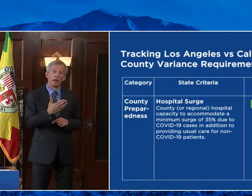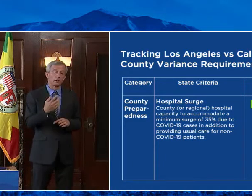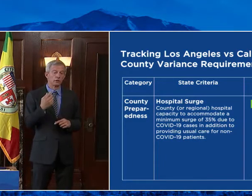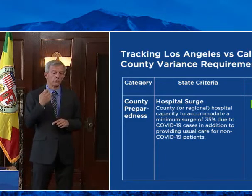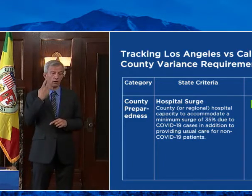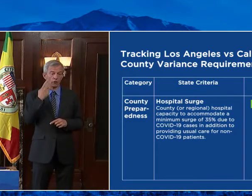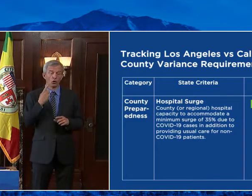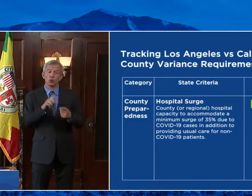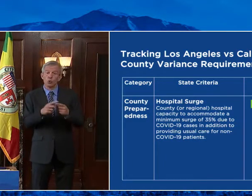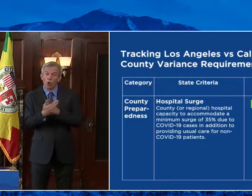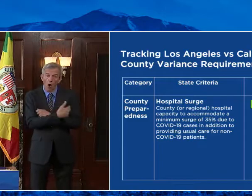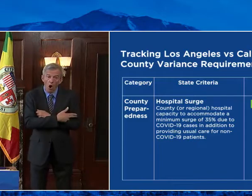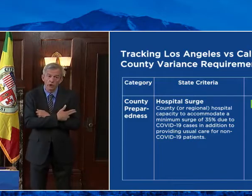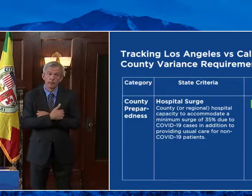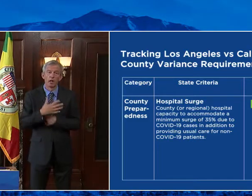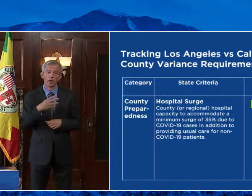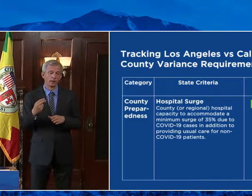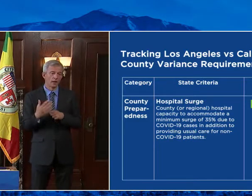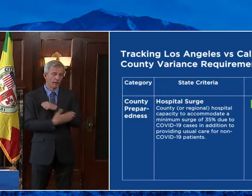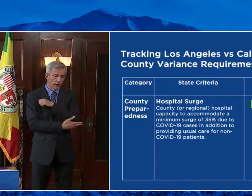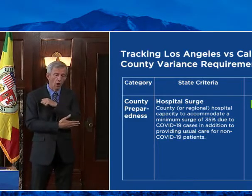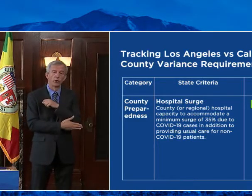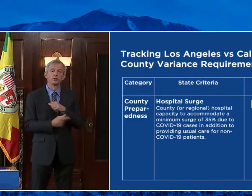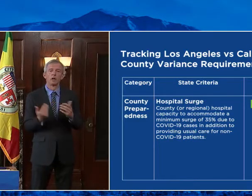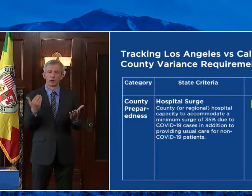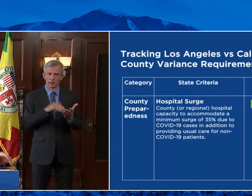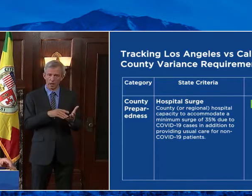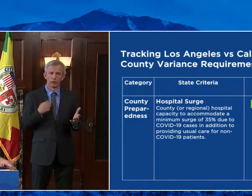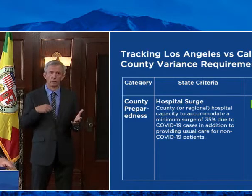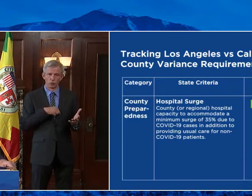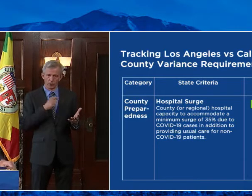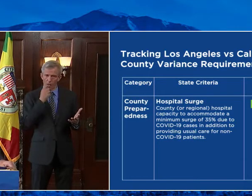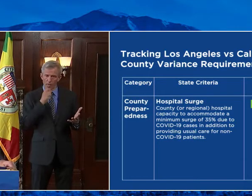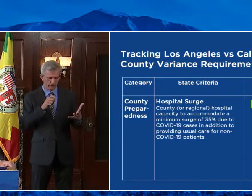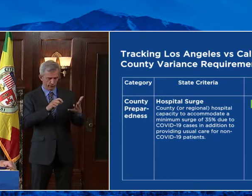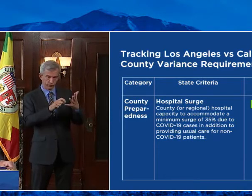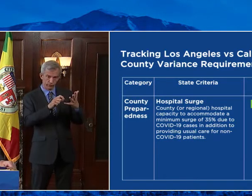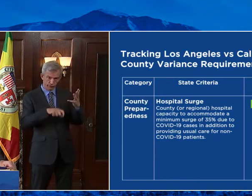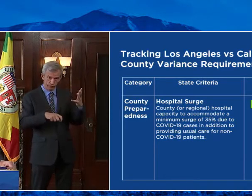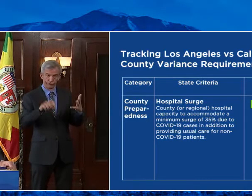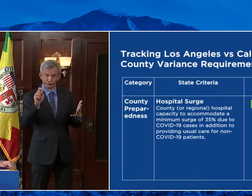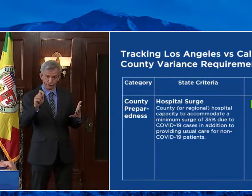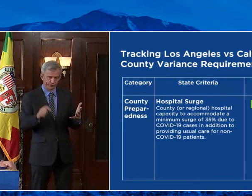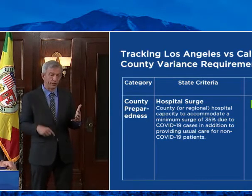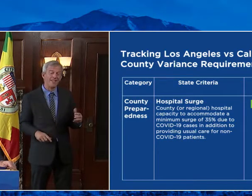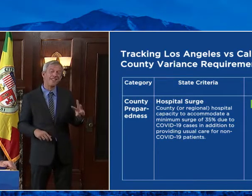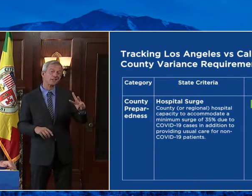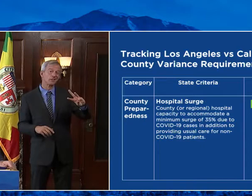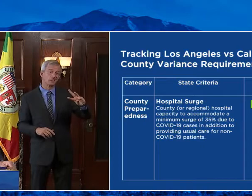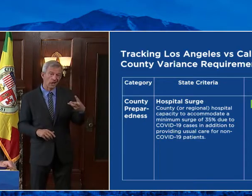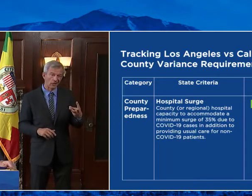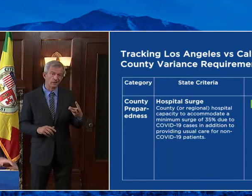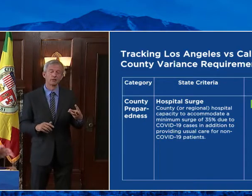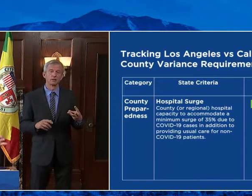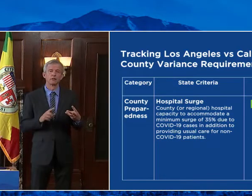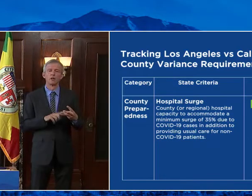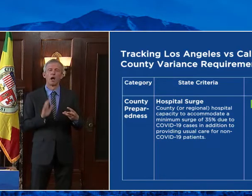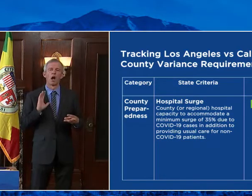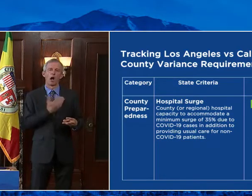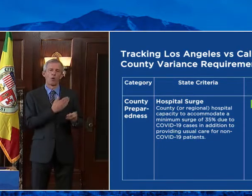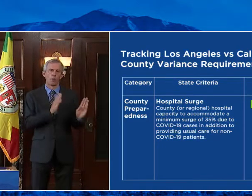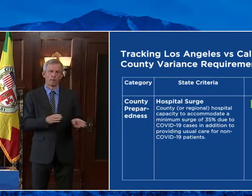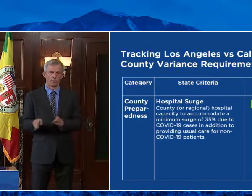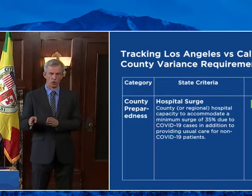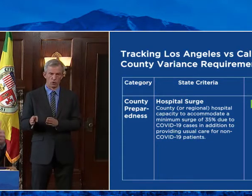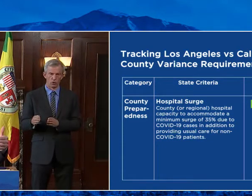hospitals have done, again, we've met that mark. And then the next one is about our preparedness, that every